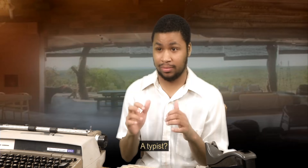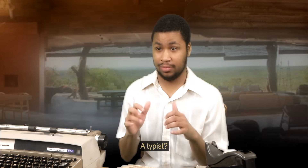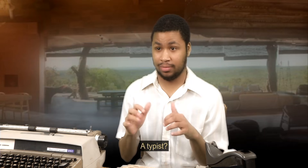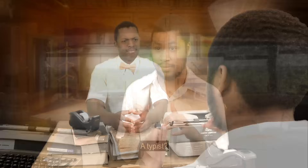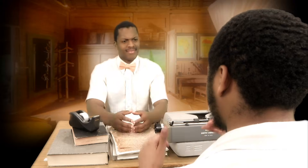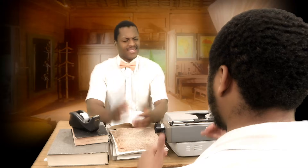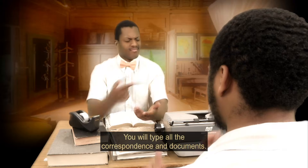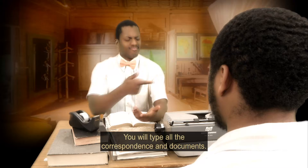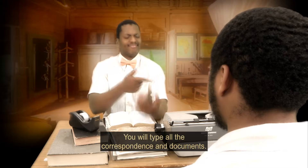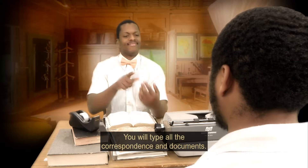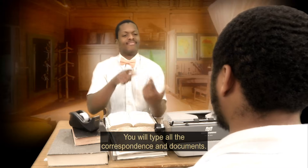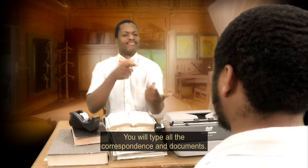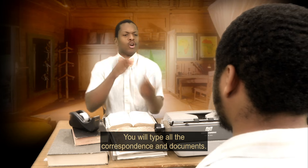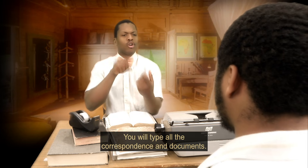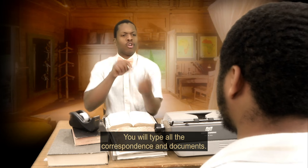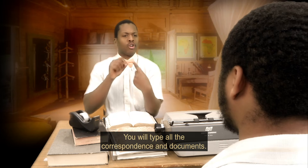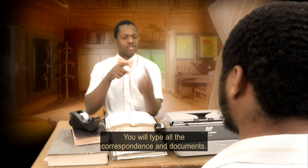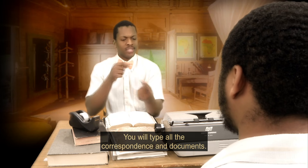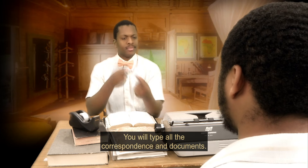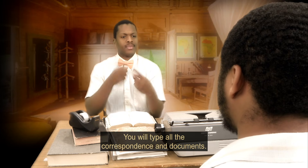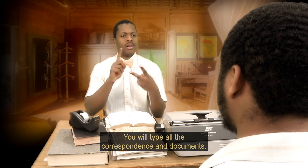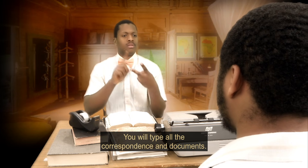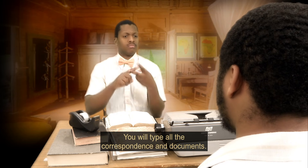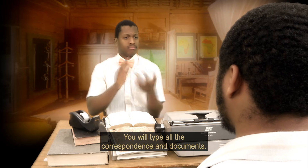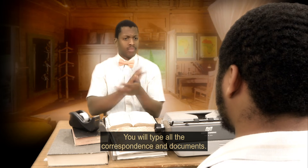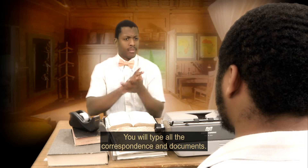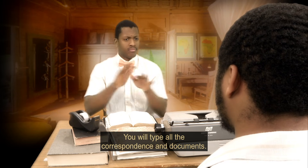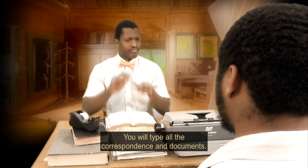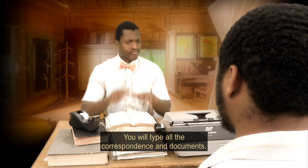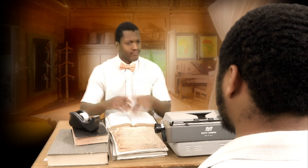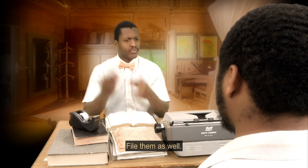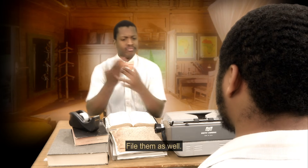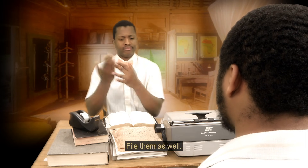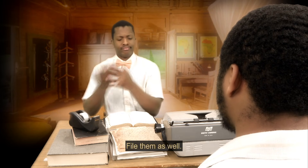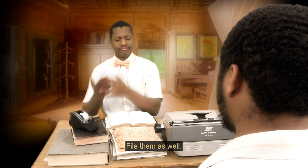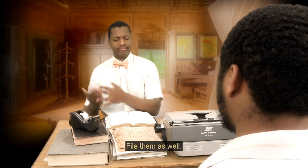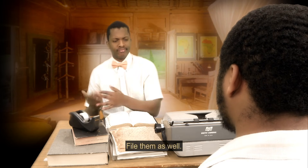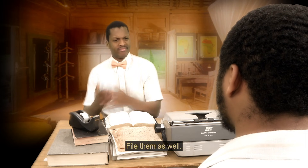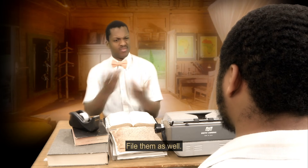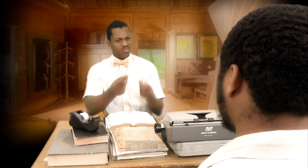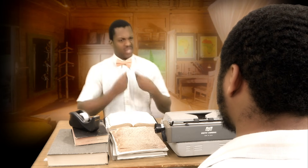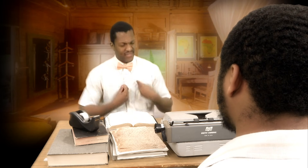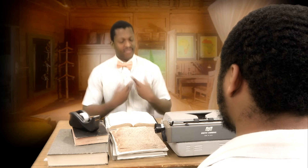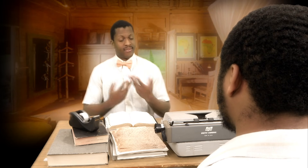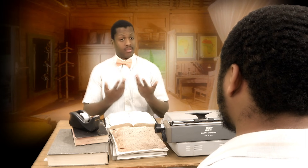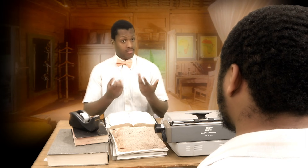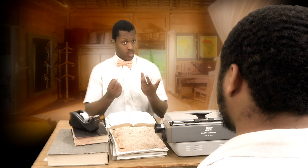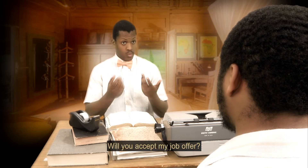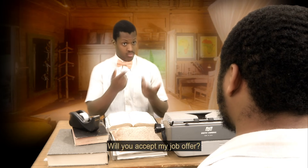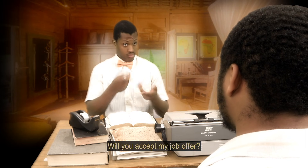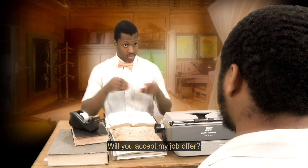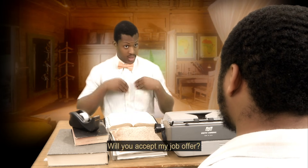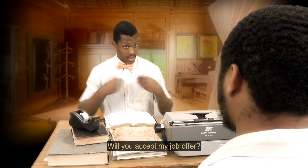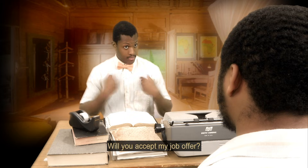typist? You will type all the correspondence and documents, file them as well. Will you accept my job